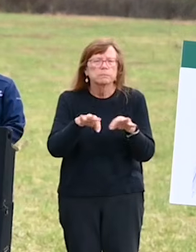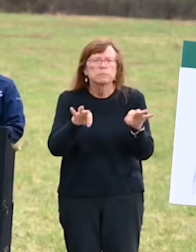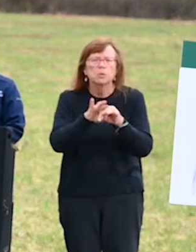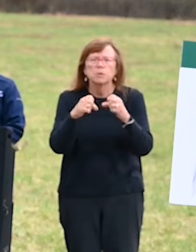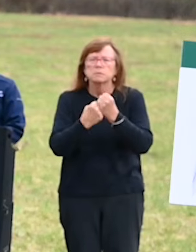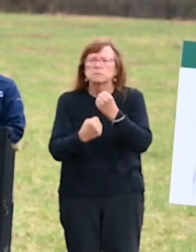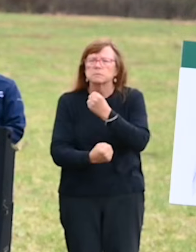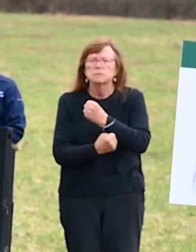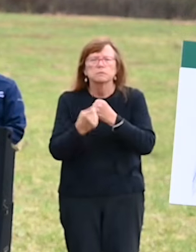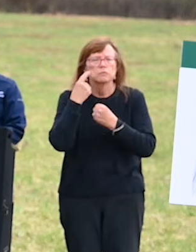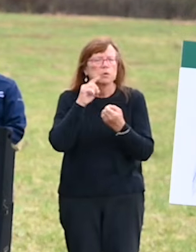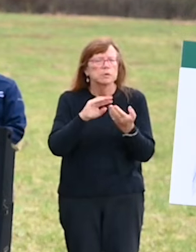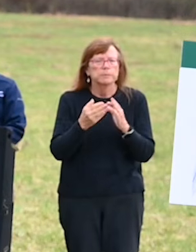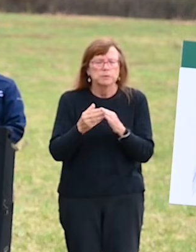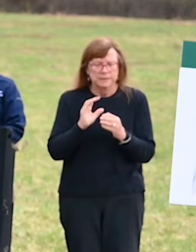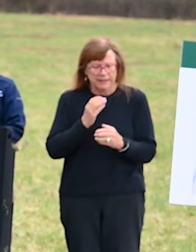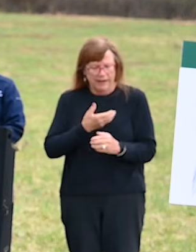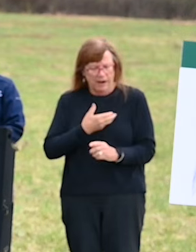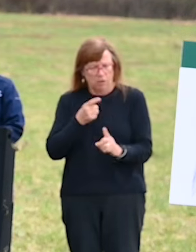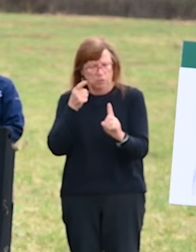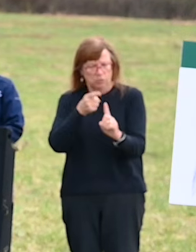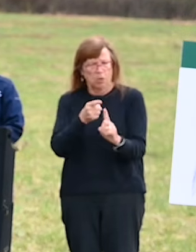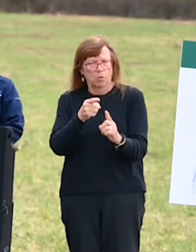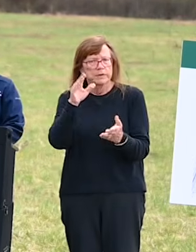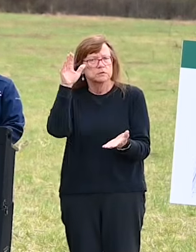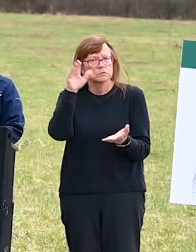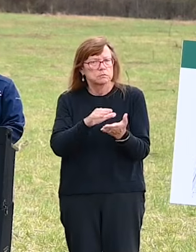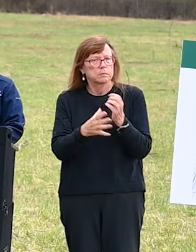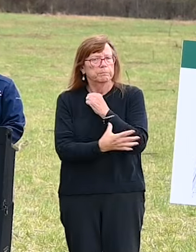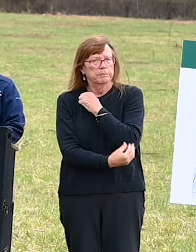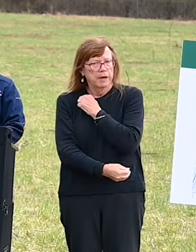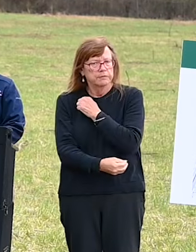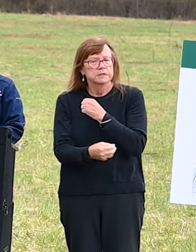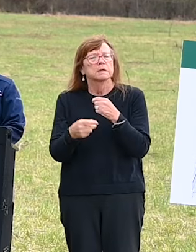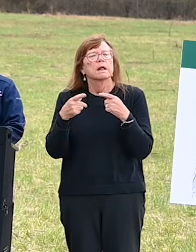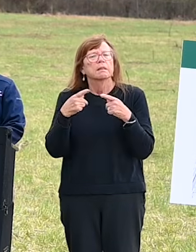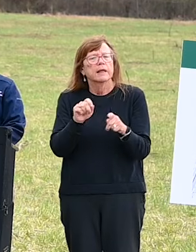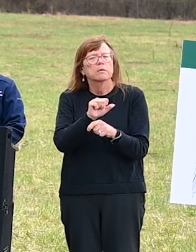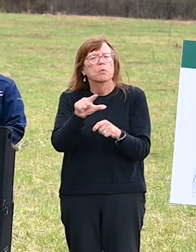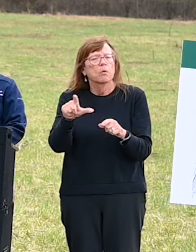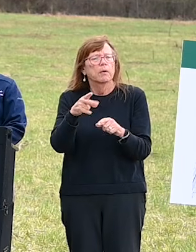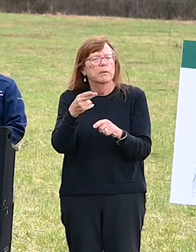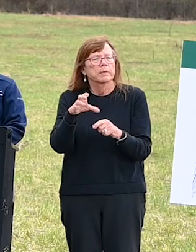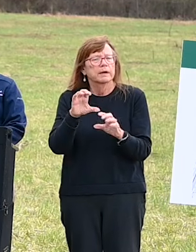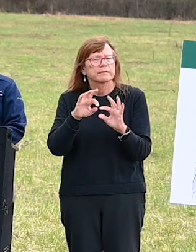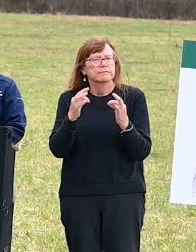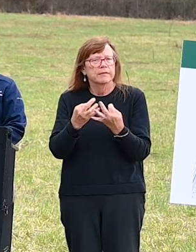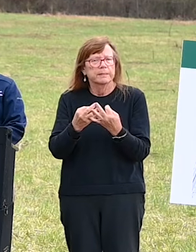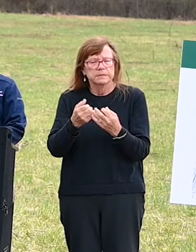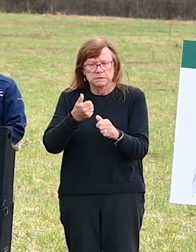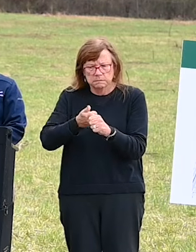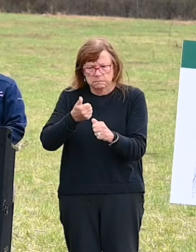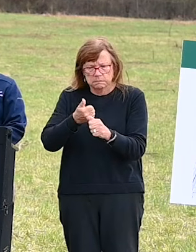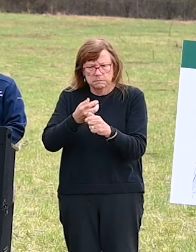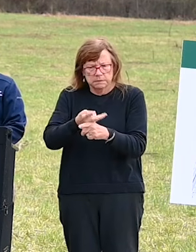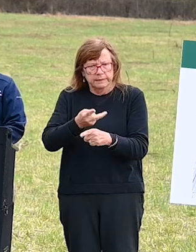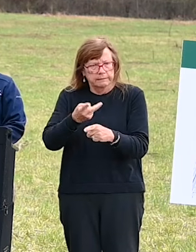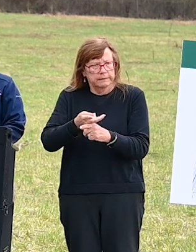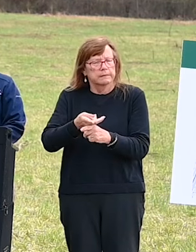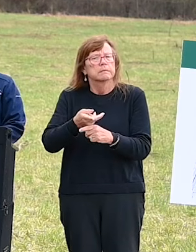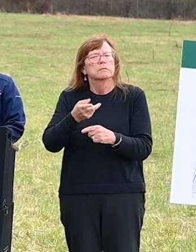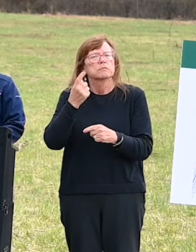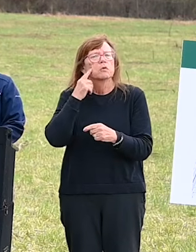our mission is to diminish poverty and enable self-sufficiency for all Howard County families, children, and individuals in